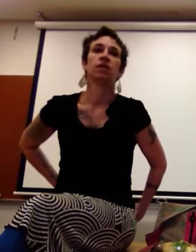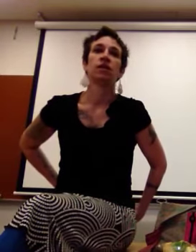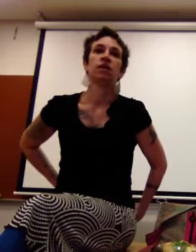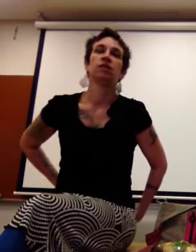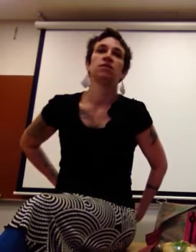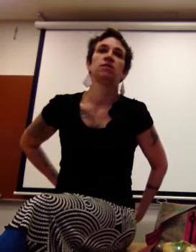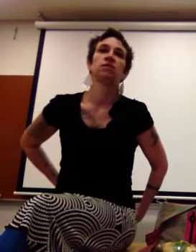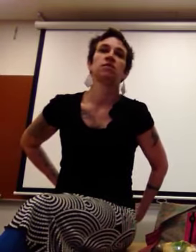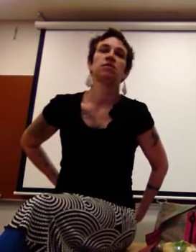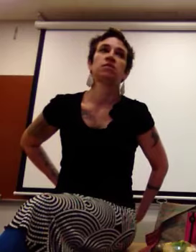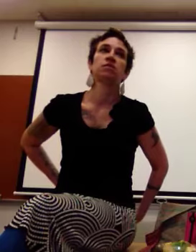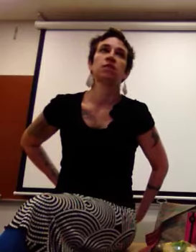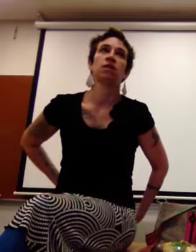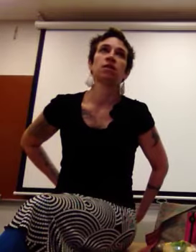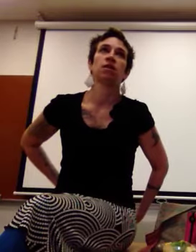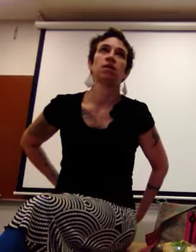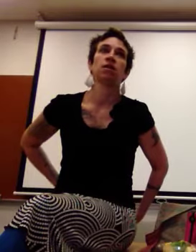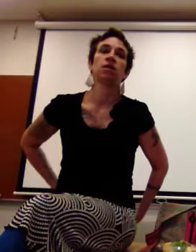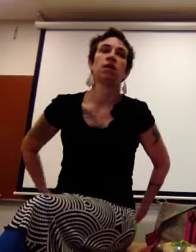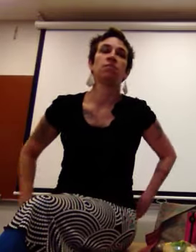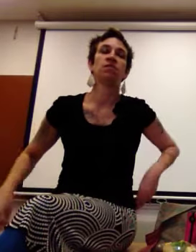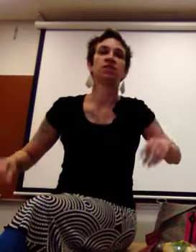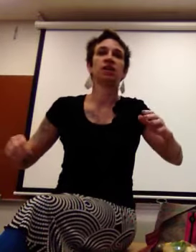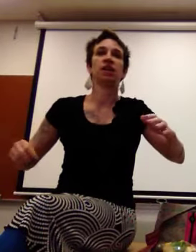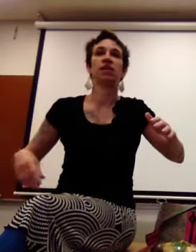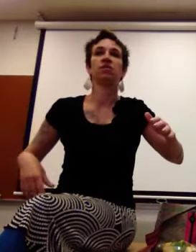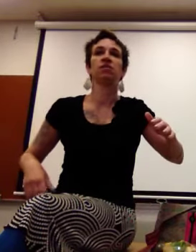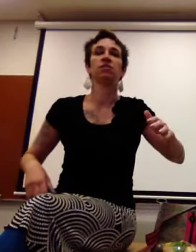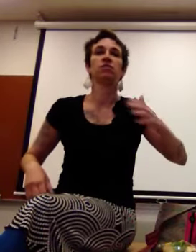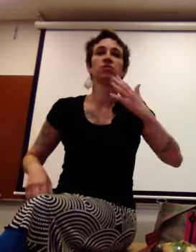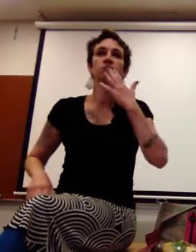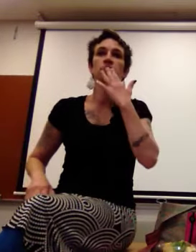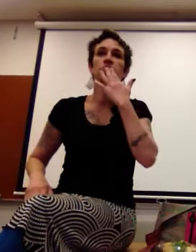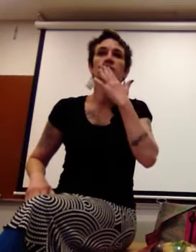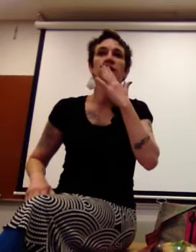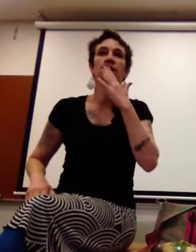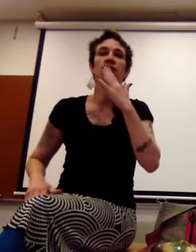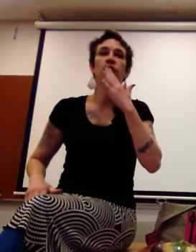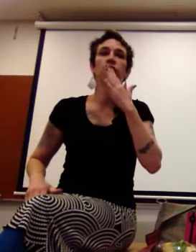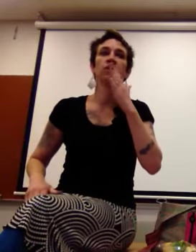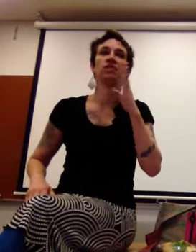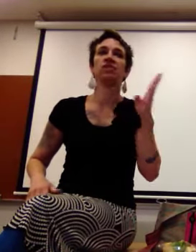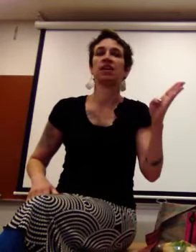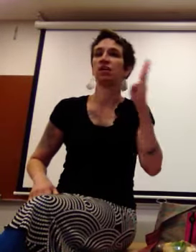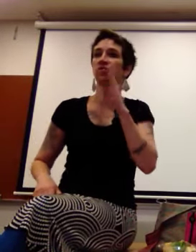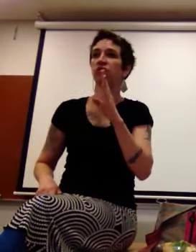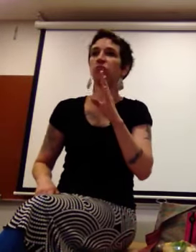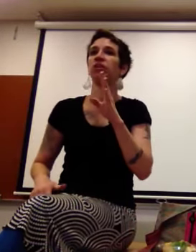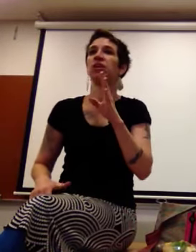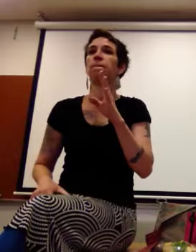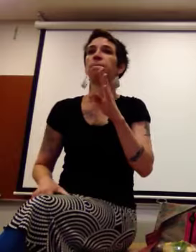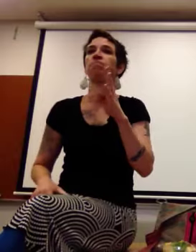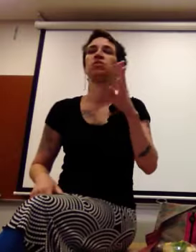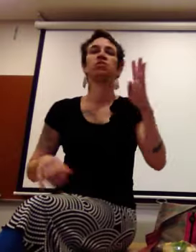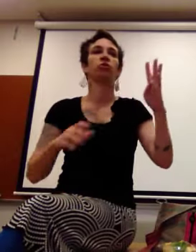It is designed to allow for consecutive interpreting.